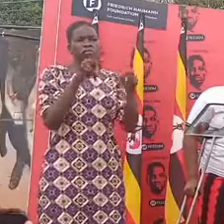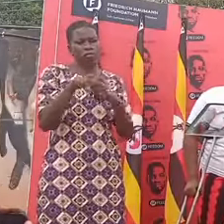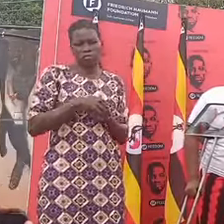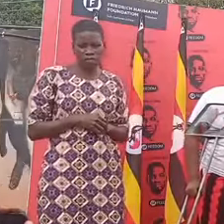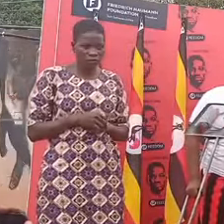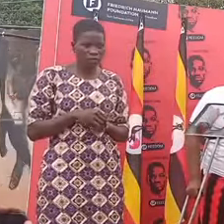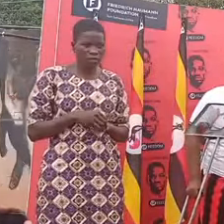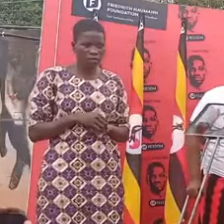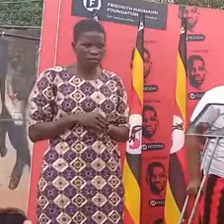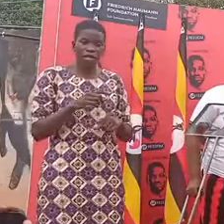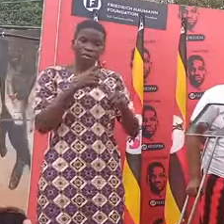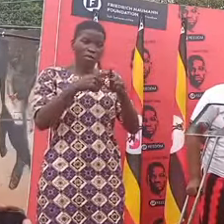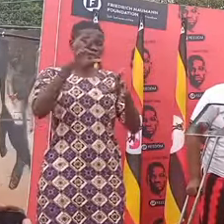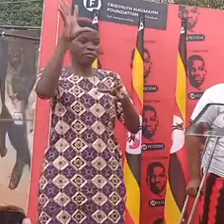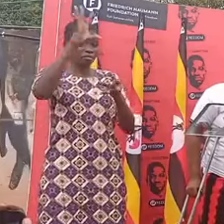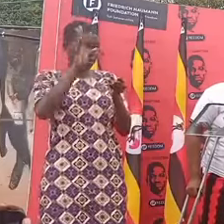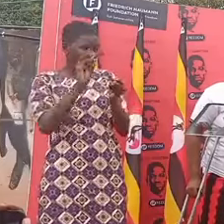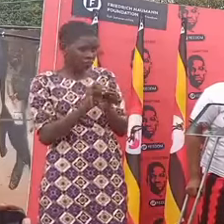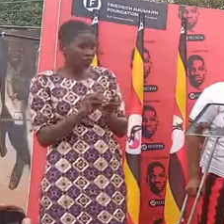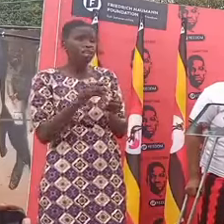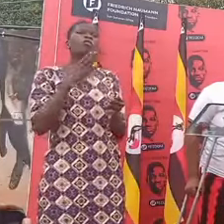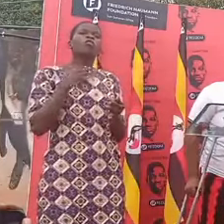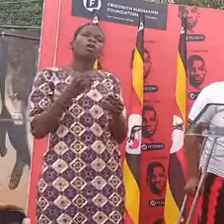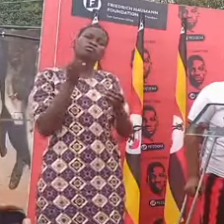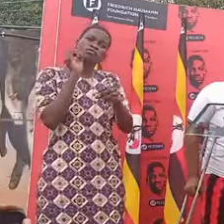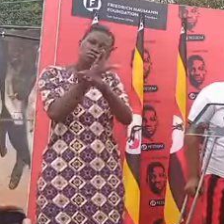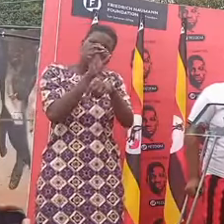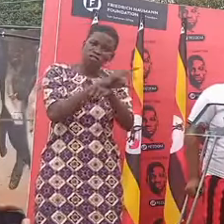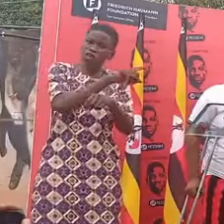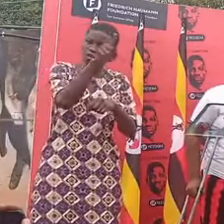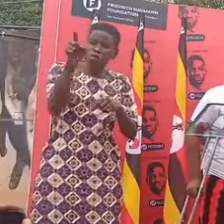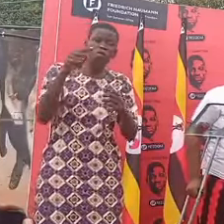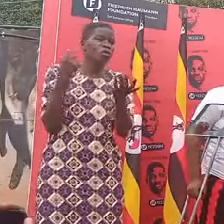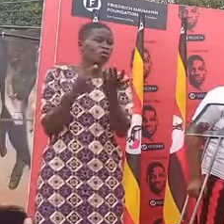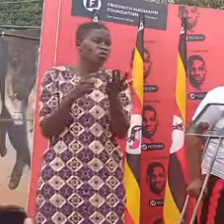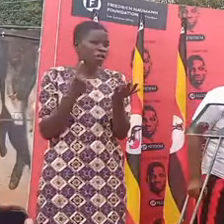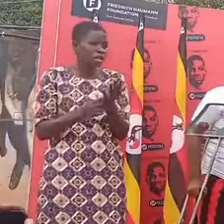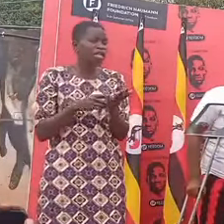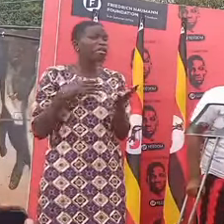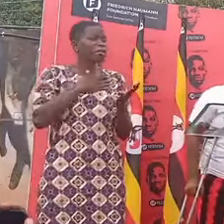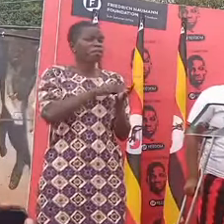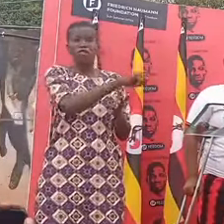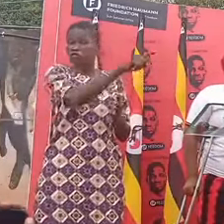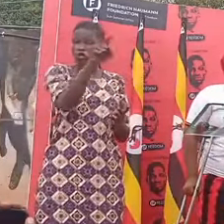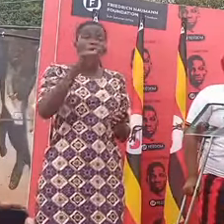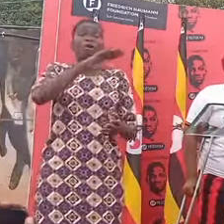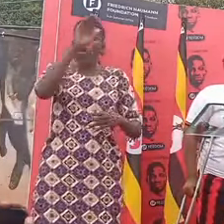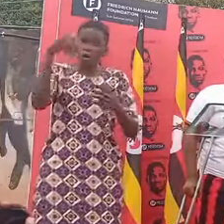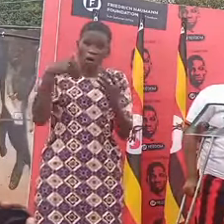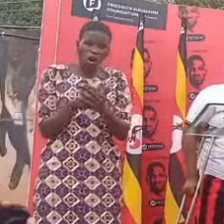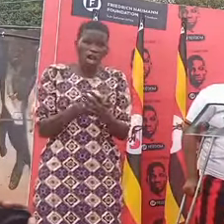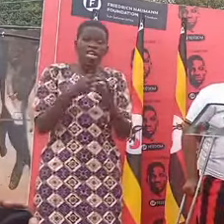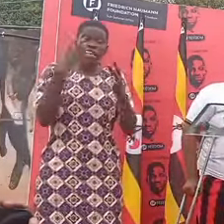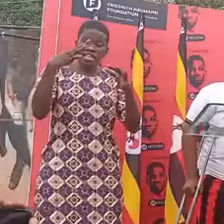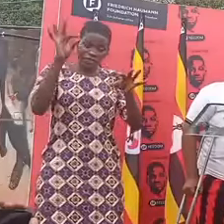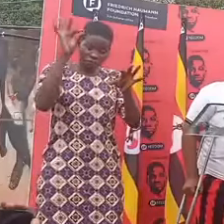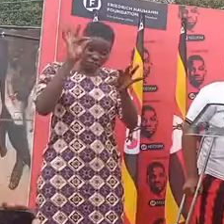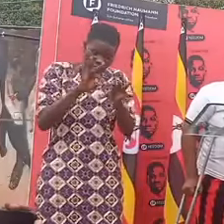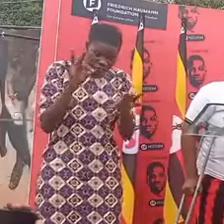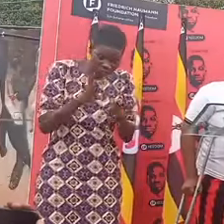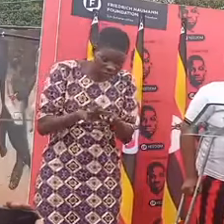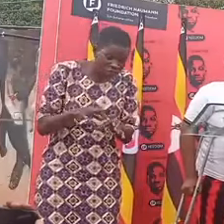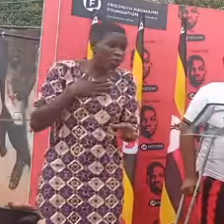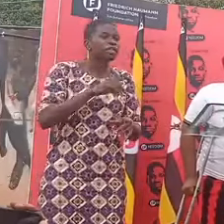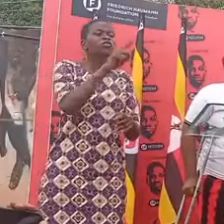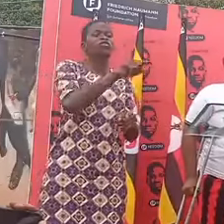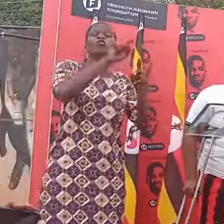naye nkomekera mbagamba bannayuganda mwenna ngambaku nga mwenna okuba kulonda tugende tulonde